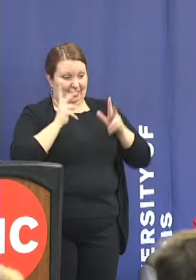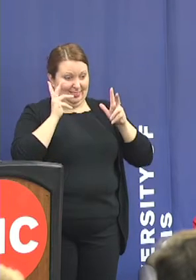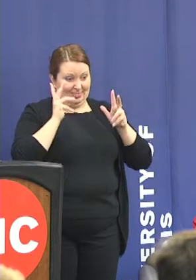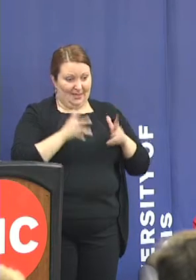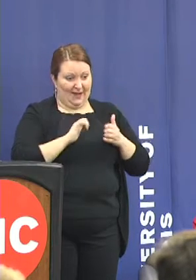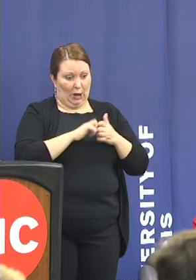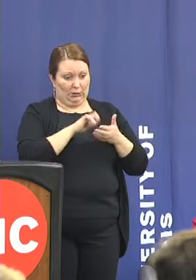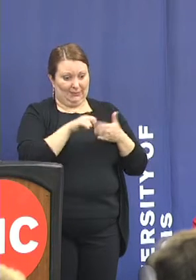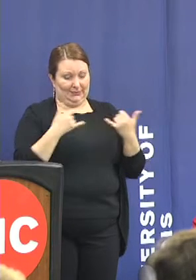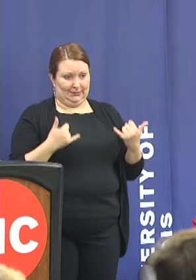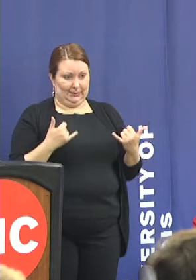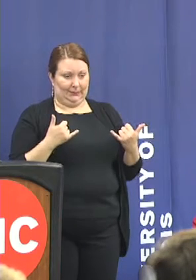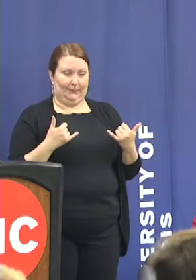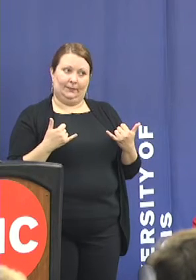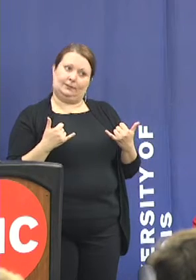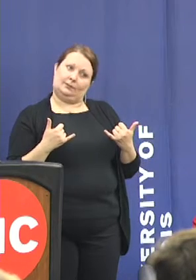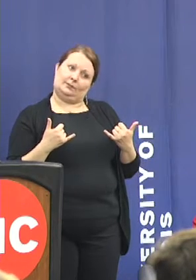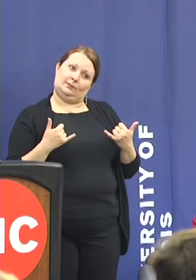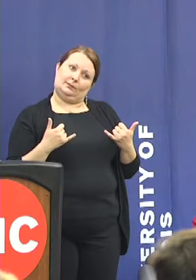as it is